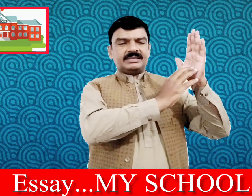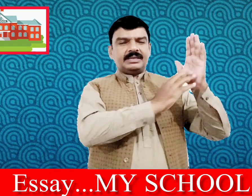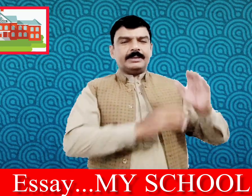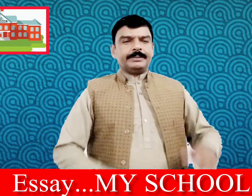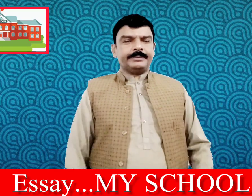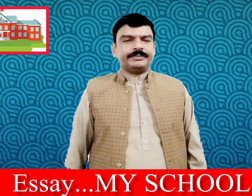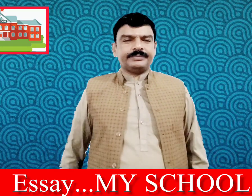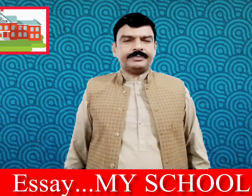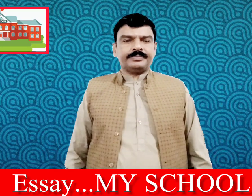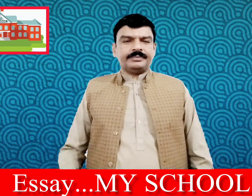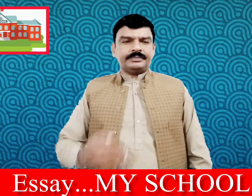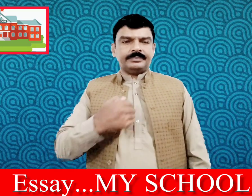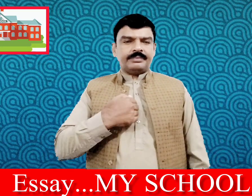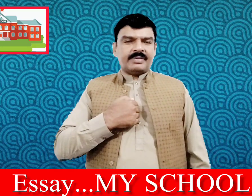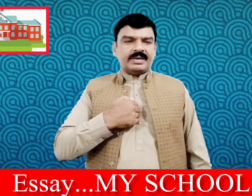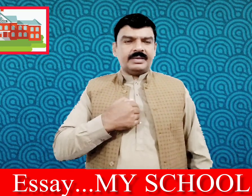Essay, my